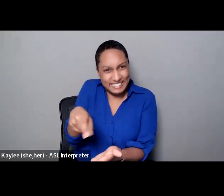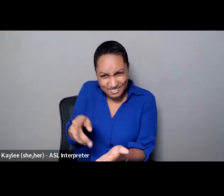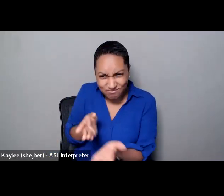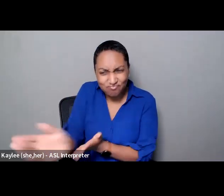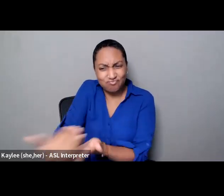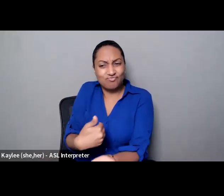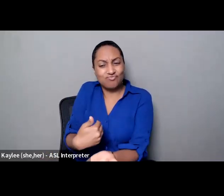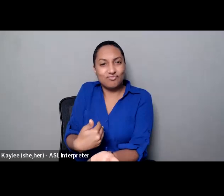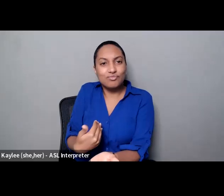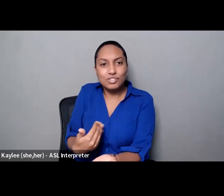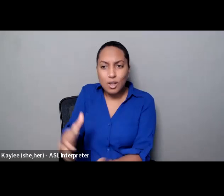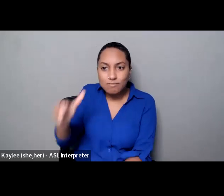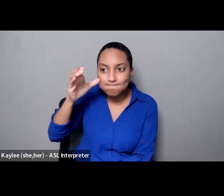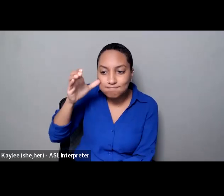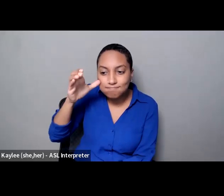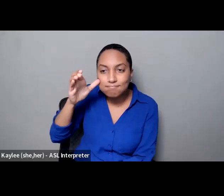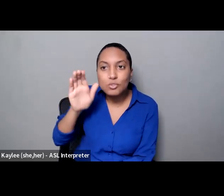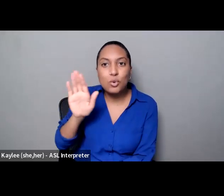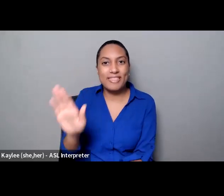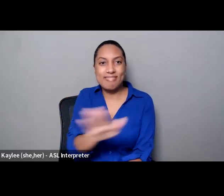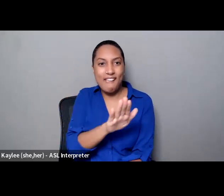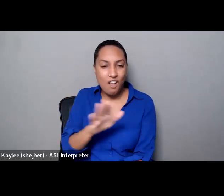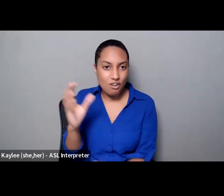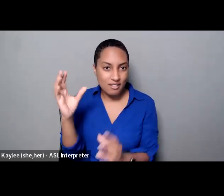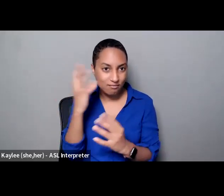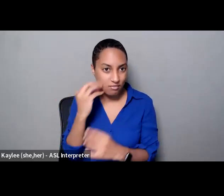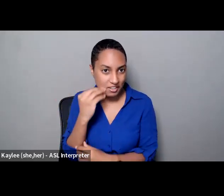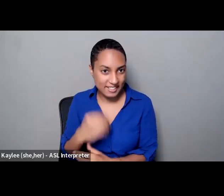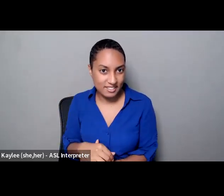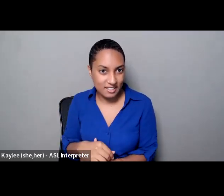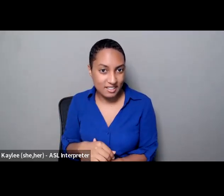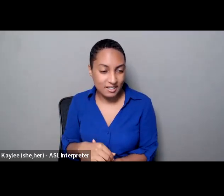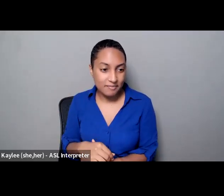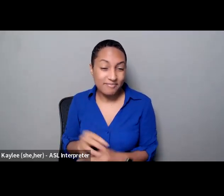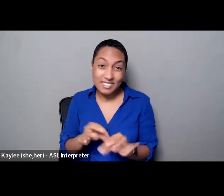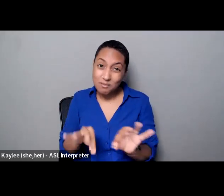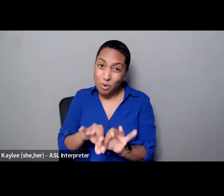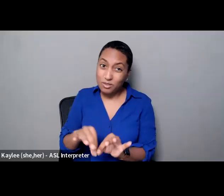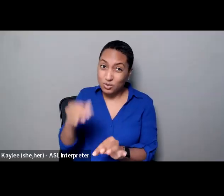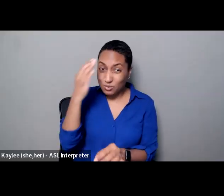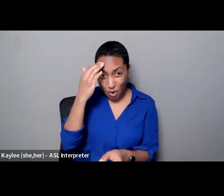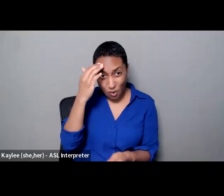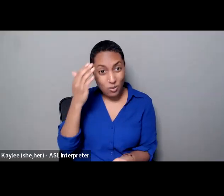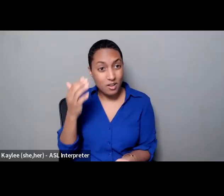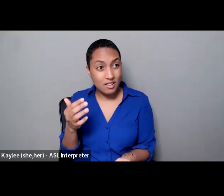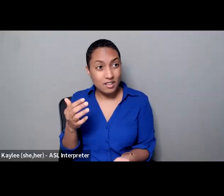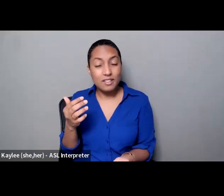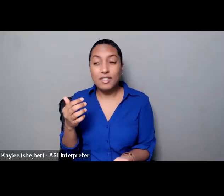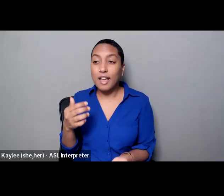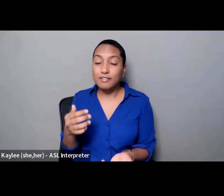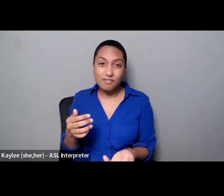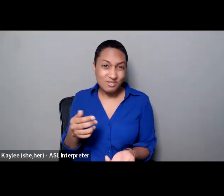the consumers that you have are diverse, or if to succeed in your mission, it's important that you bring in